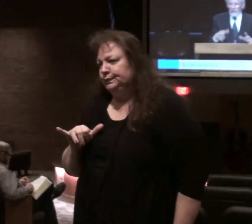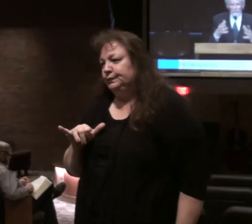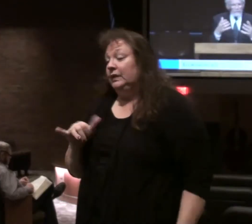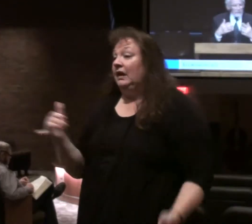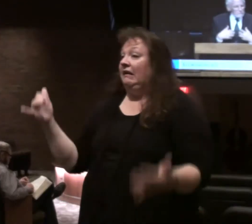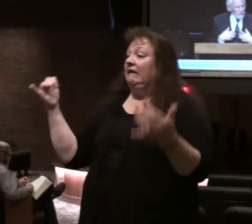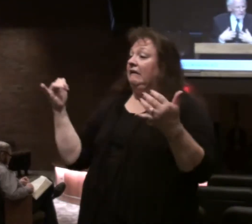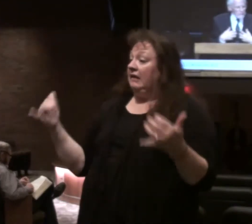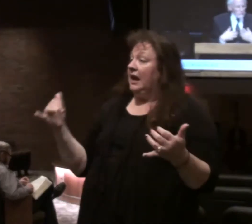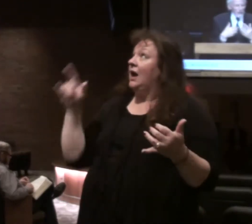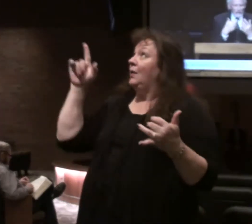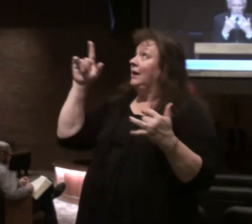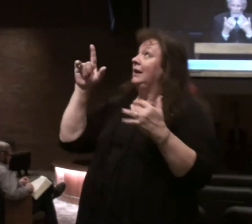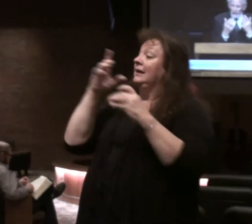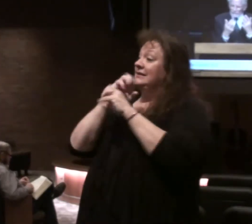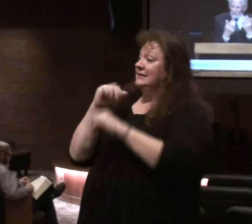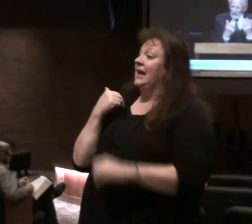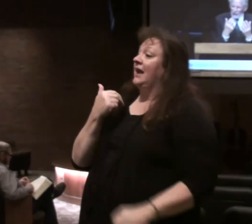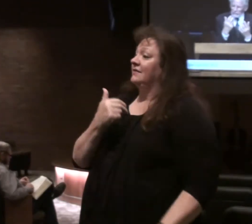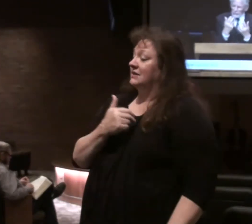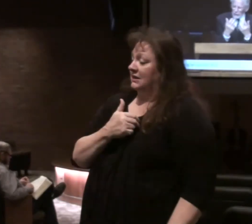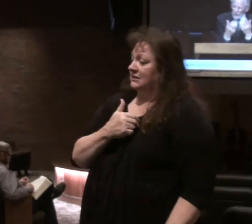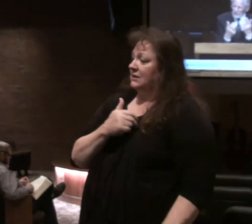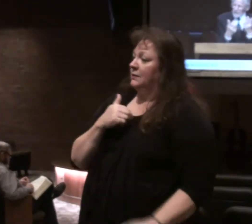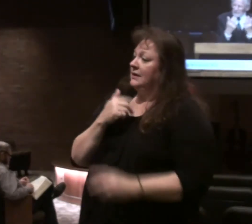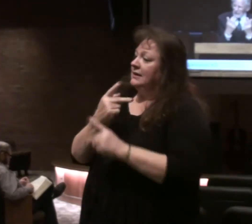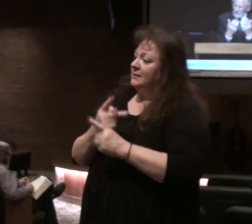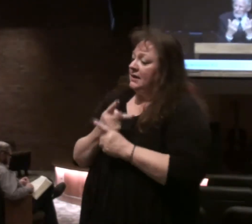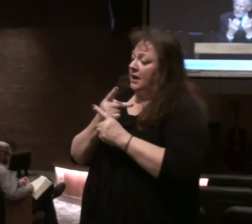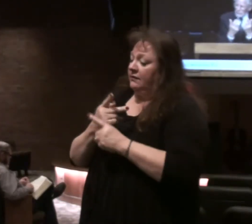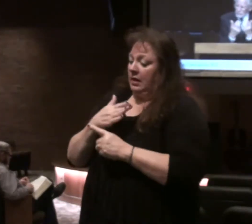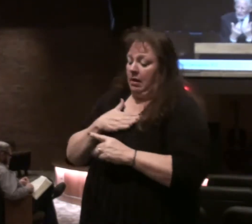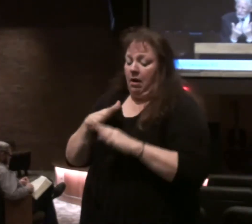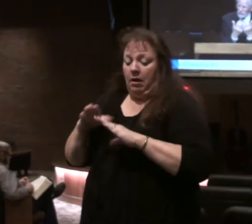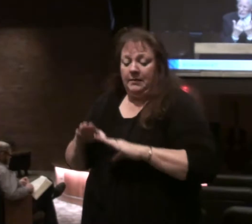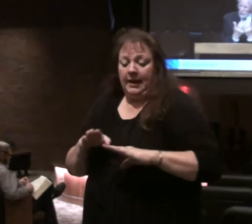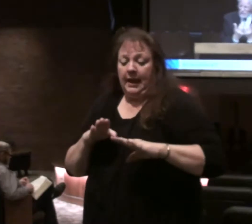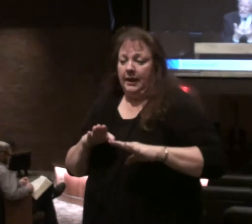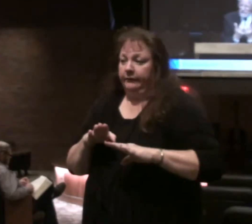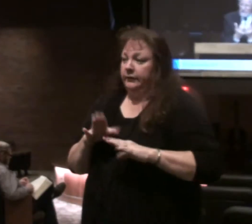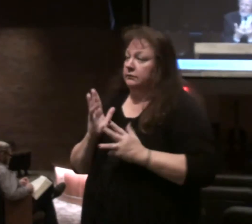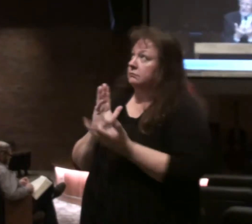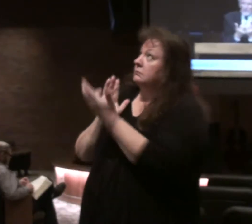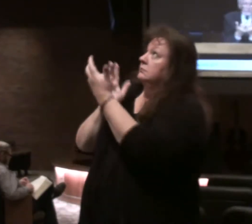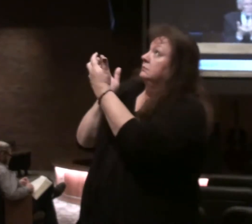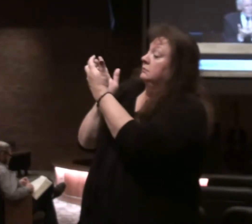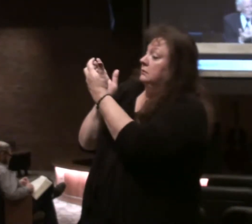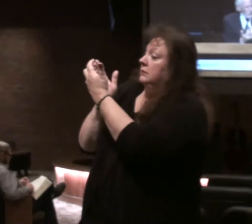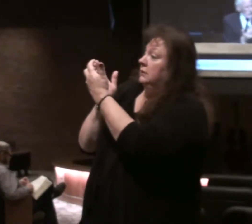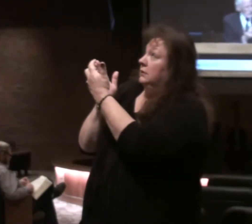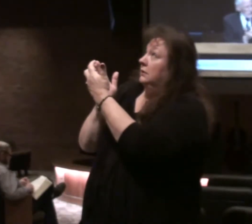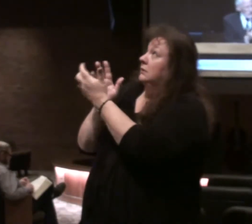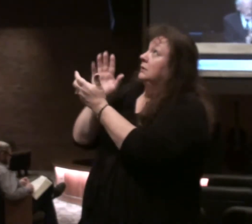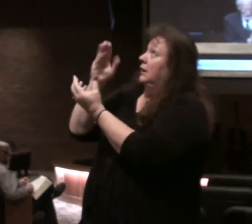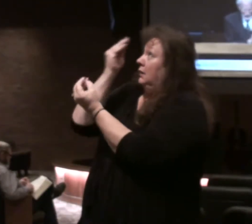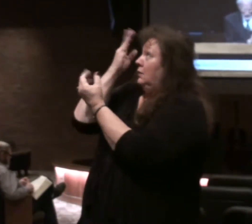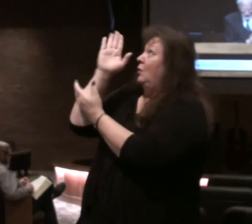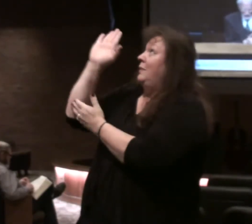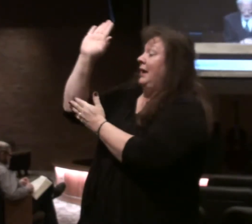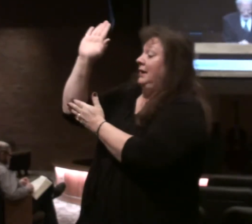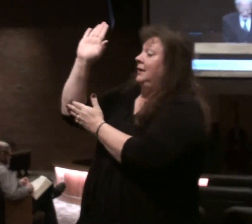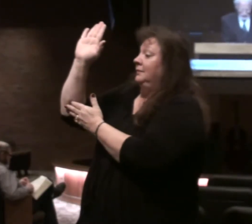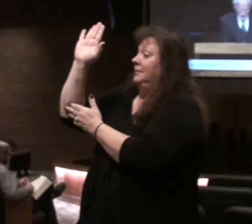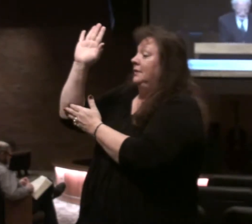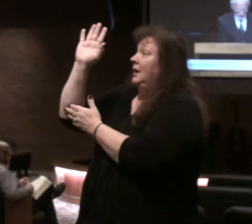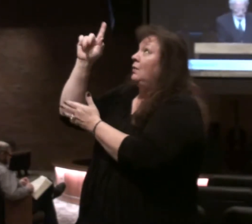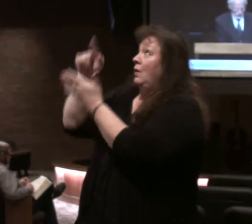And now, redeemed by His grace, we have to be careful that our conduct is adjusted accordingly to the will of God